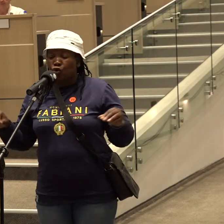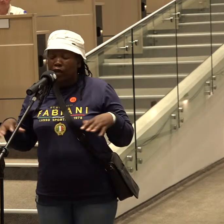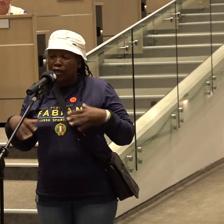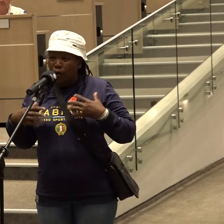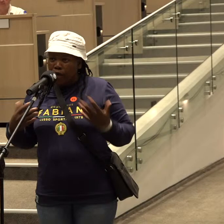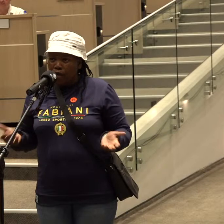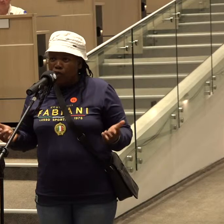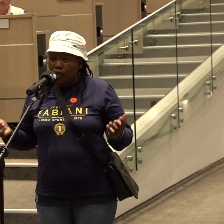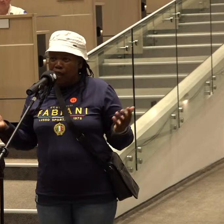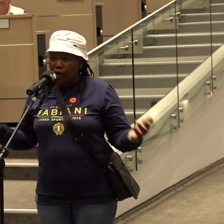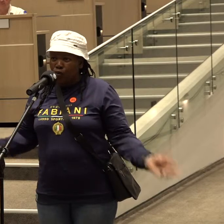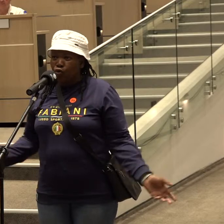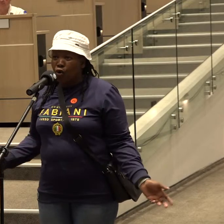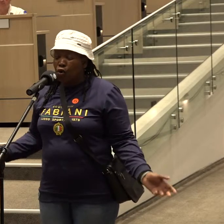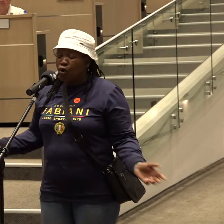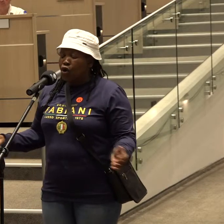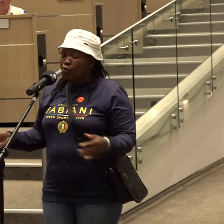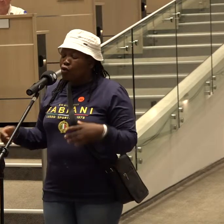foreign